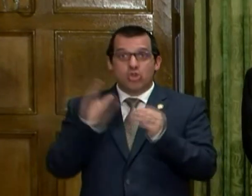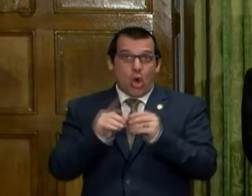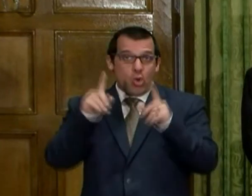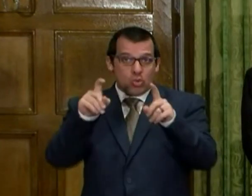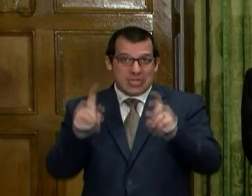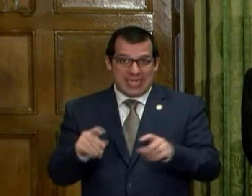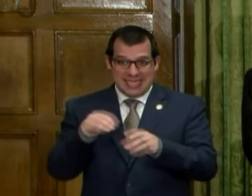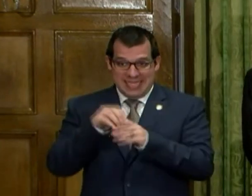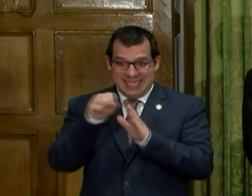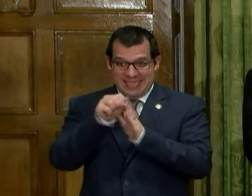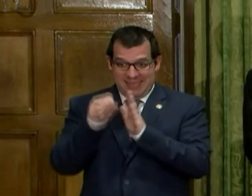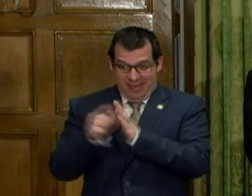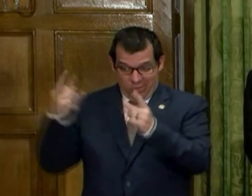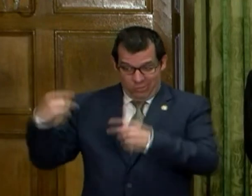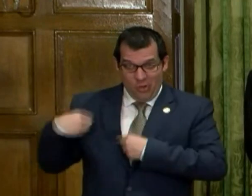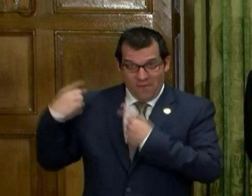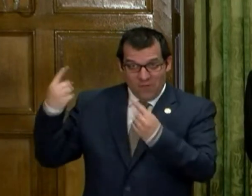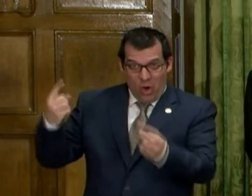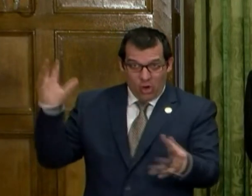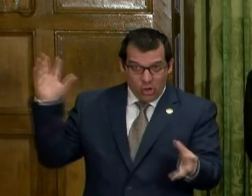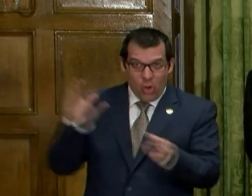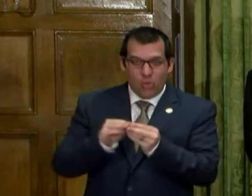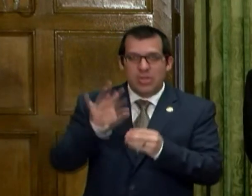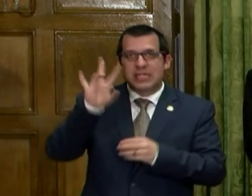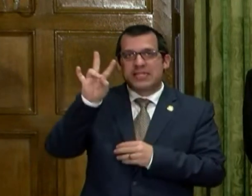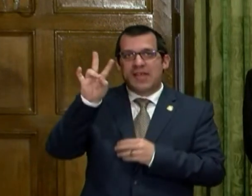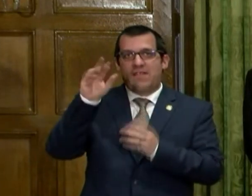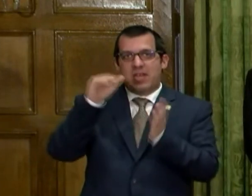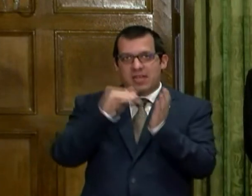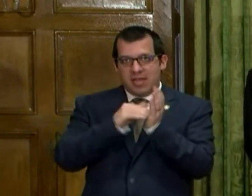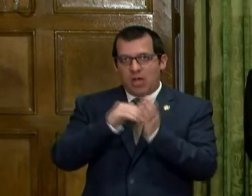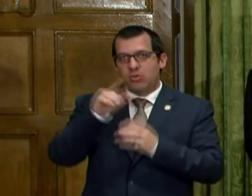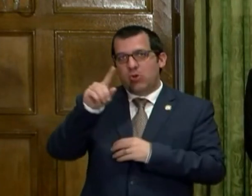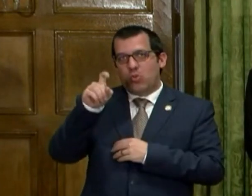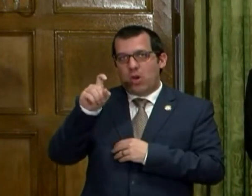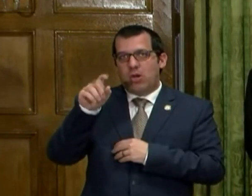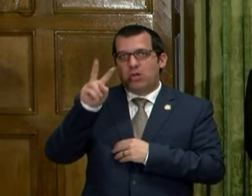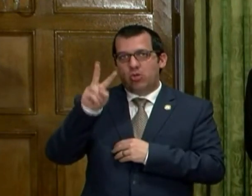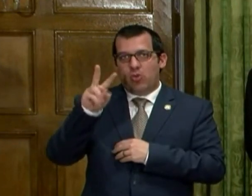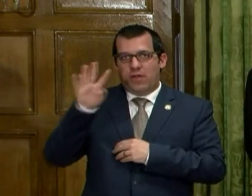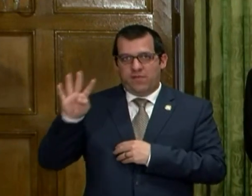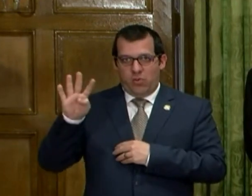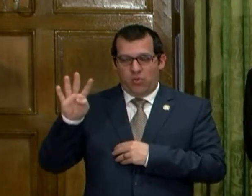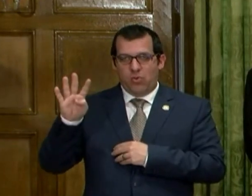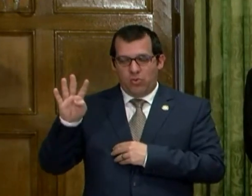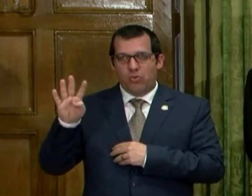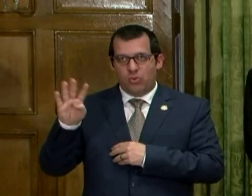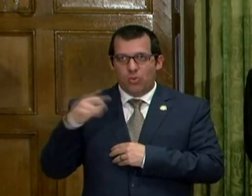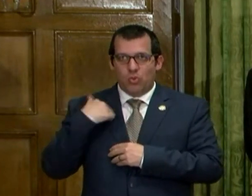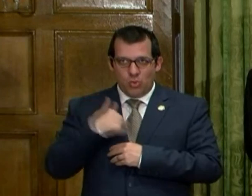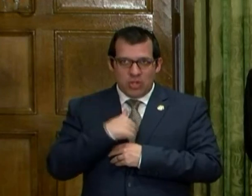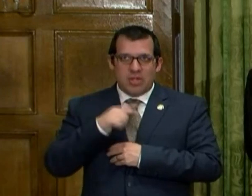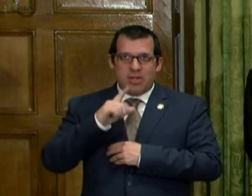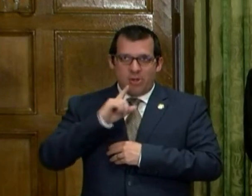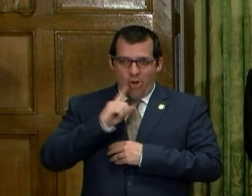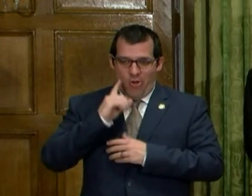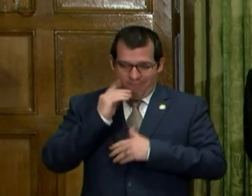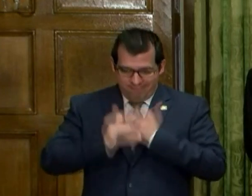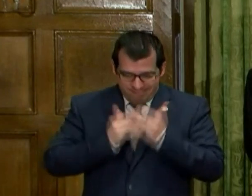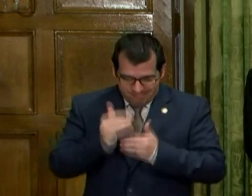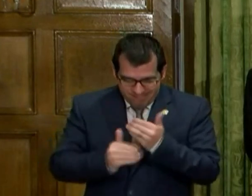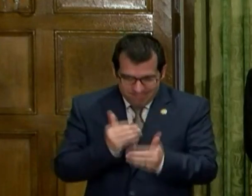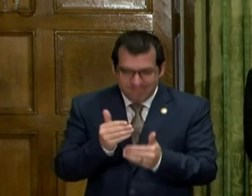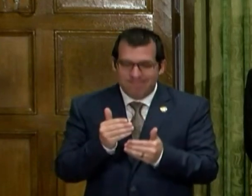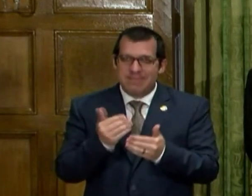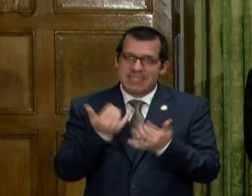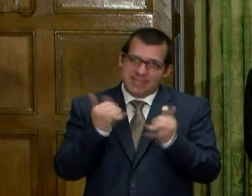state to this point is 7,124. So we are making progress, obviously still